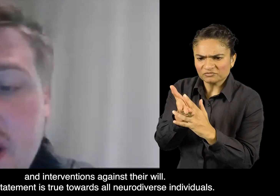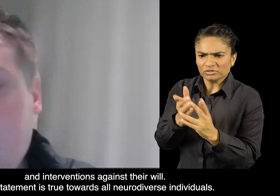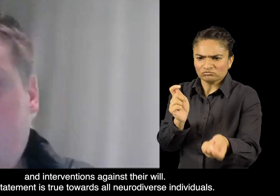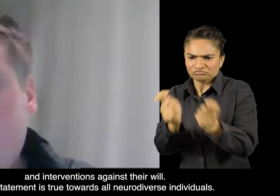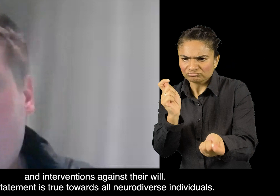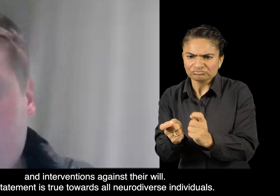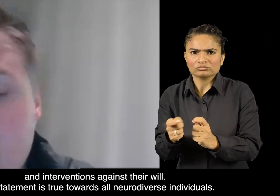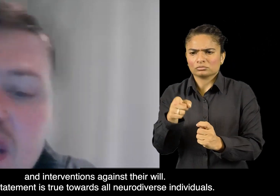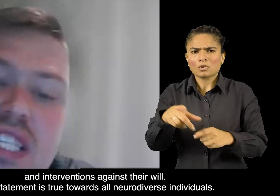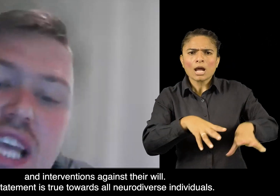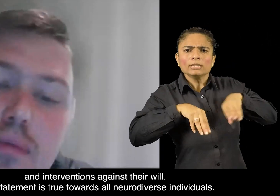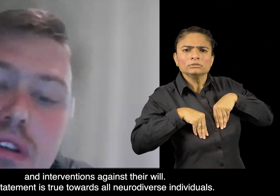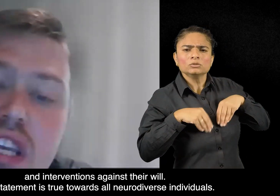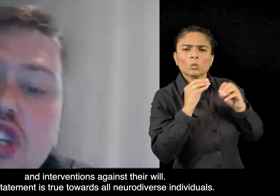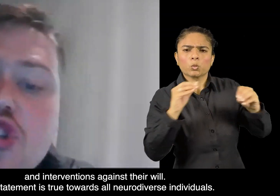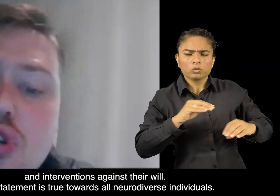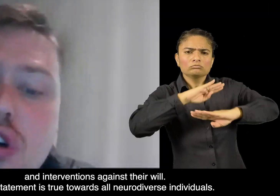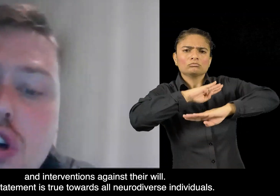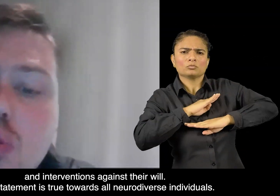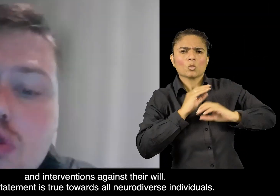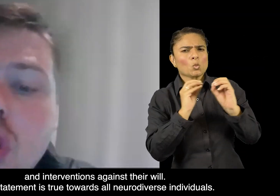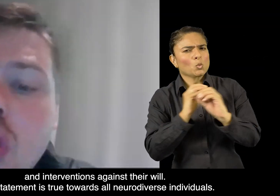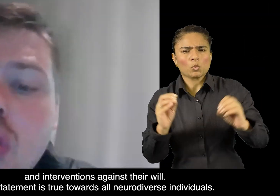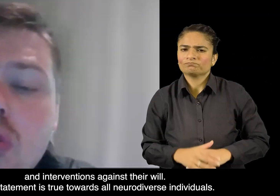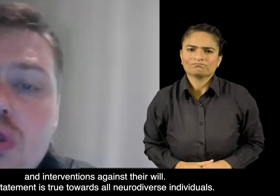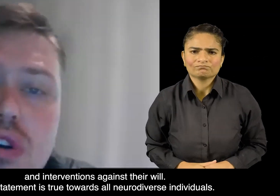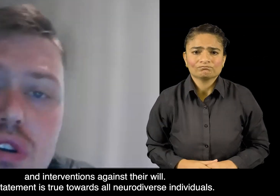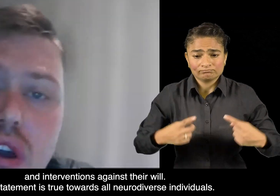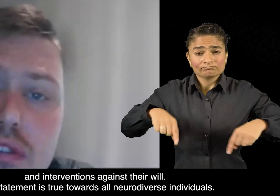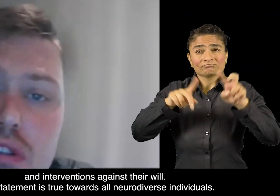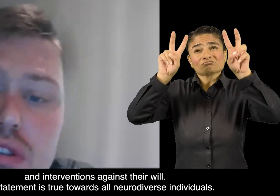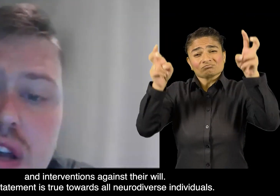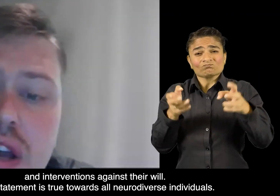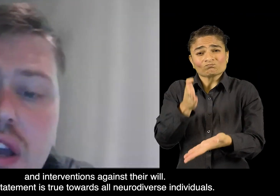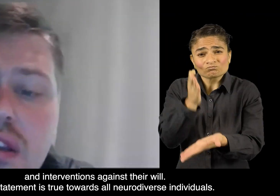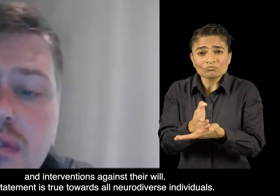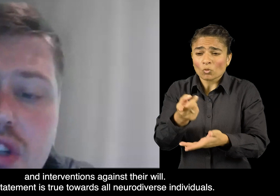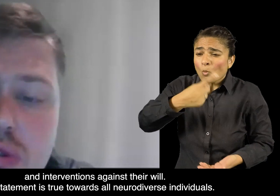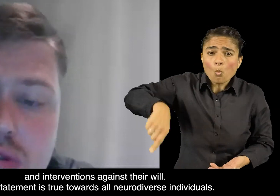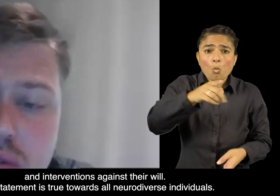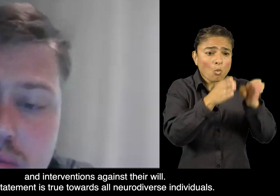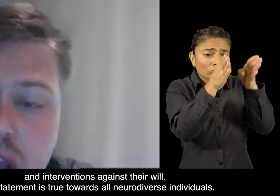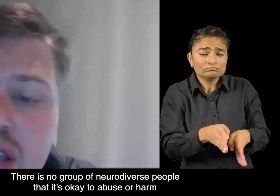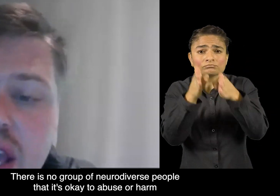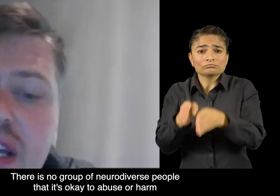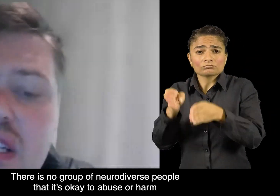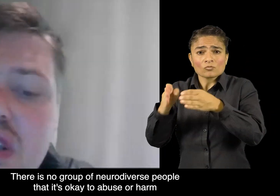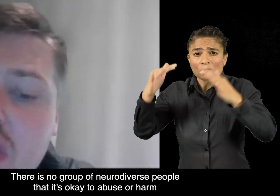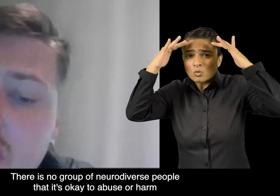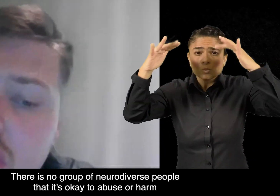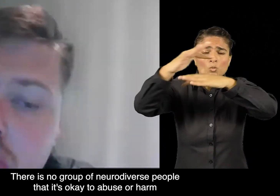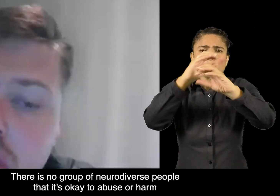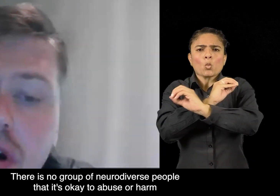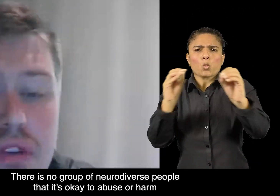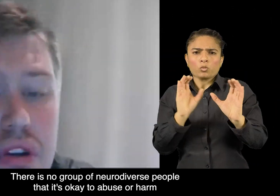interventions against their will. This statement is true towards all neurodiverse individuals. There is